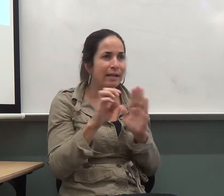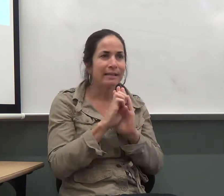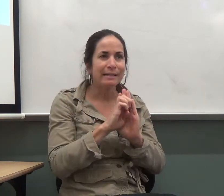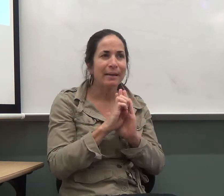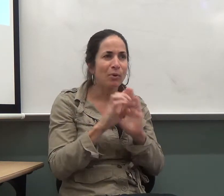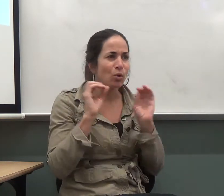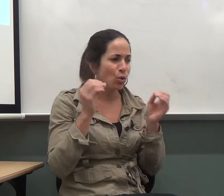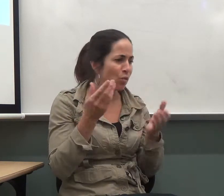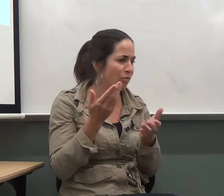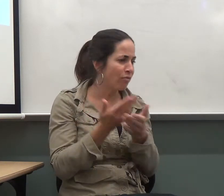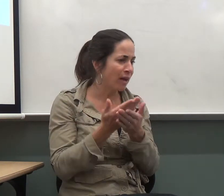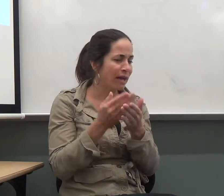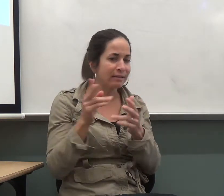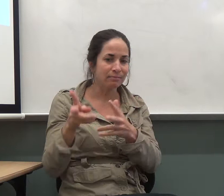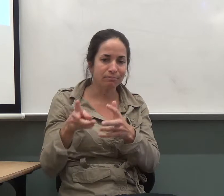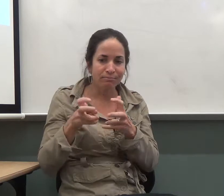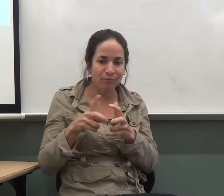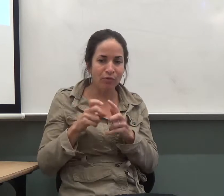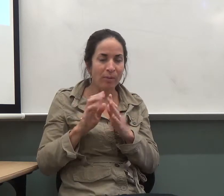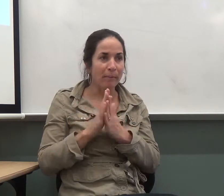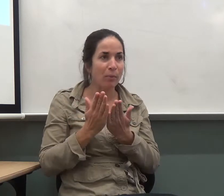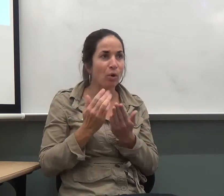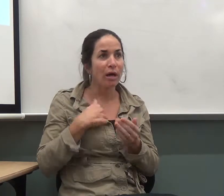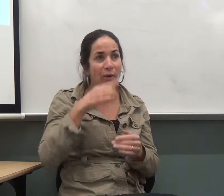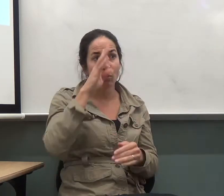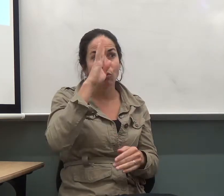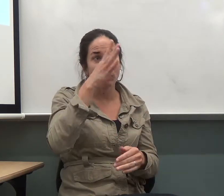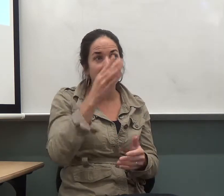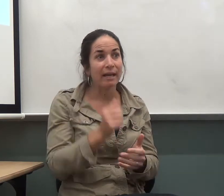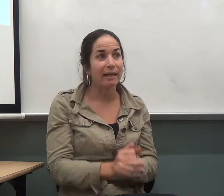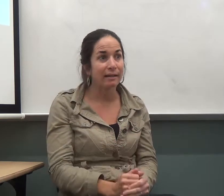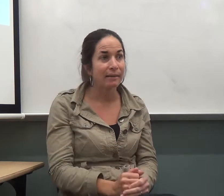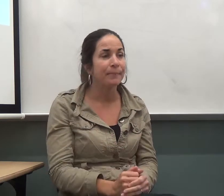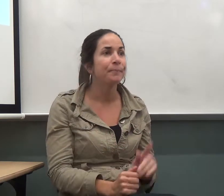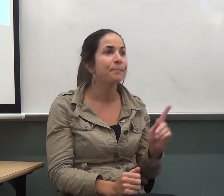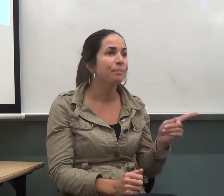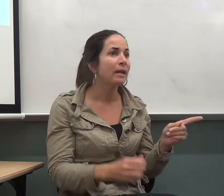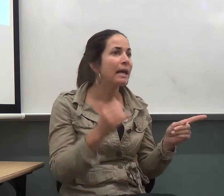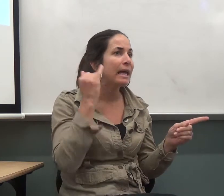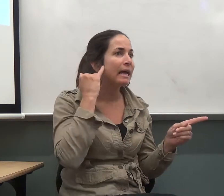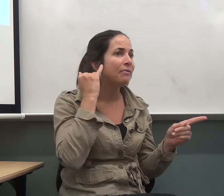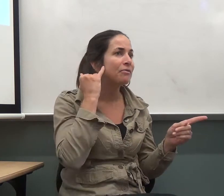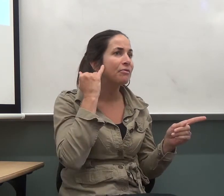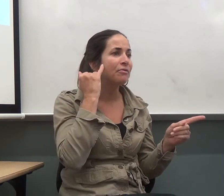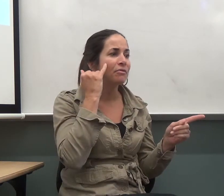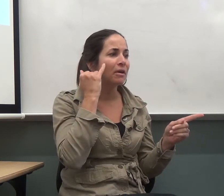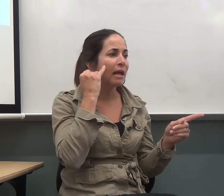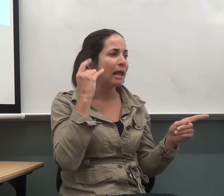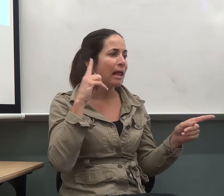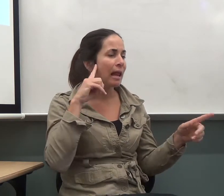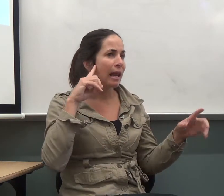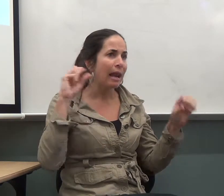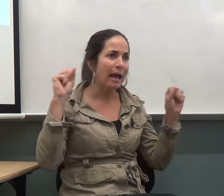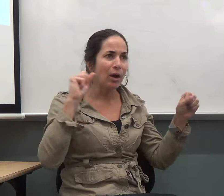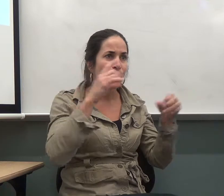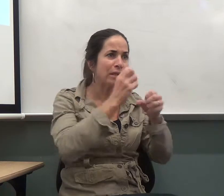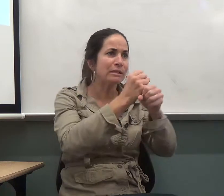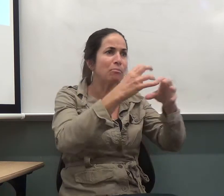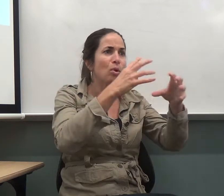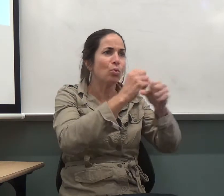I could pull from a book, so I got to create one. So like if there was a loud explosion near the campus. Yes. Hypothetical? Yes. There